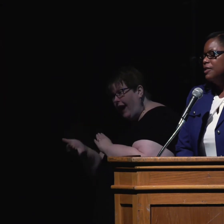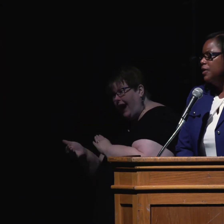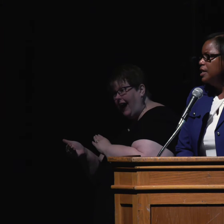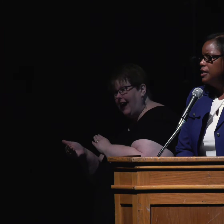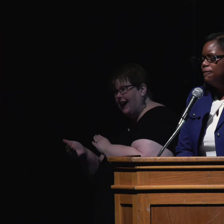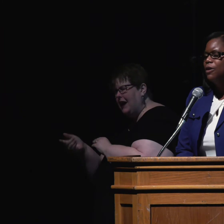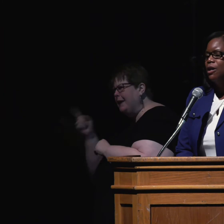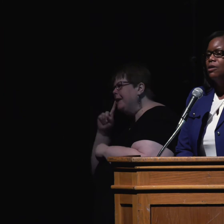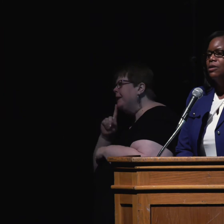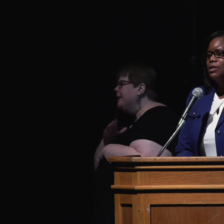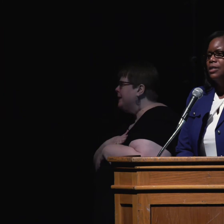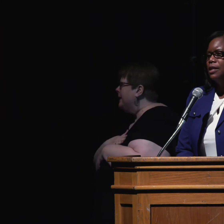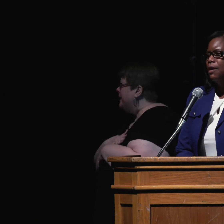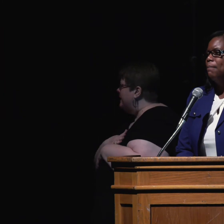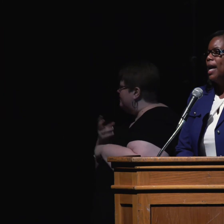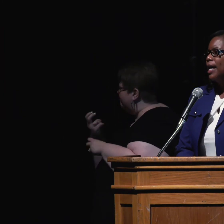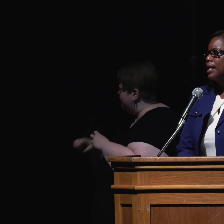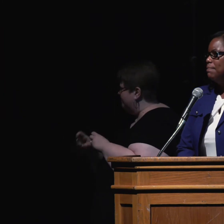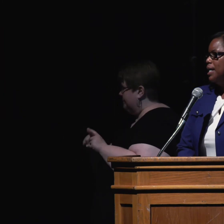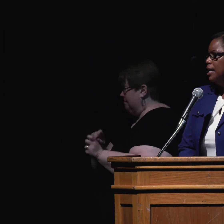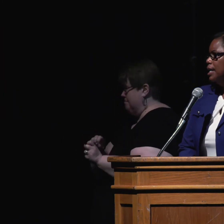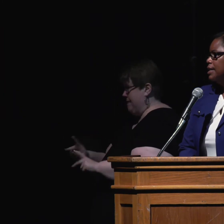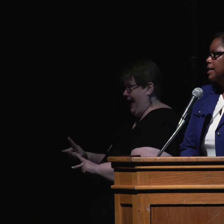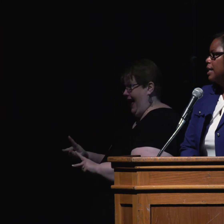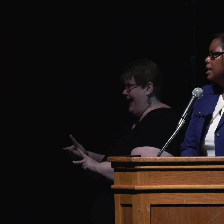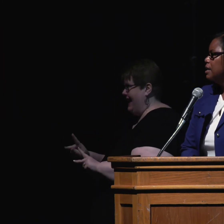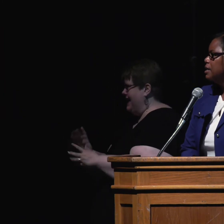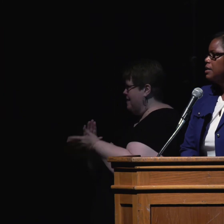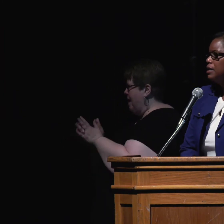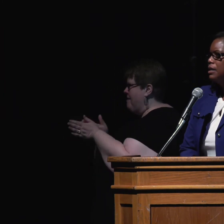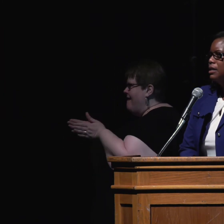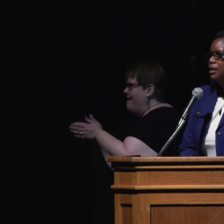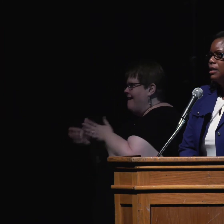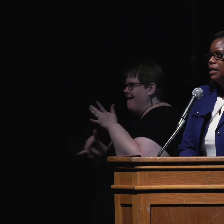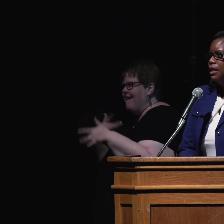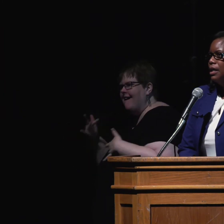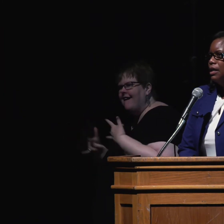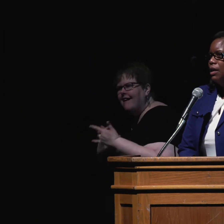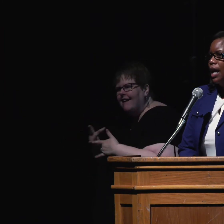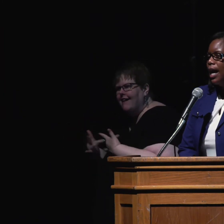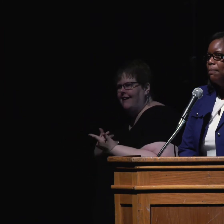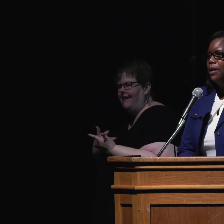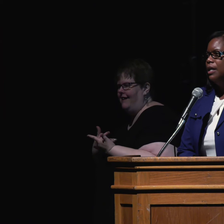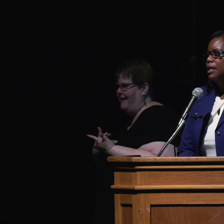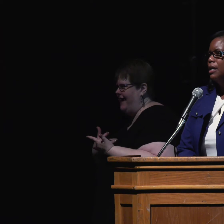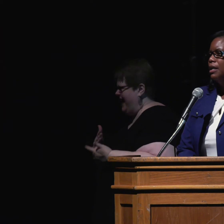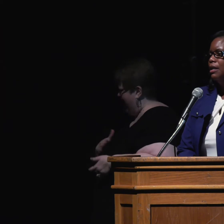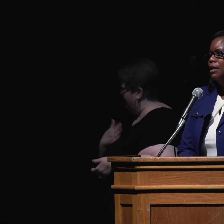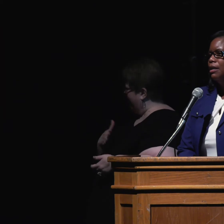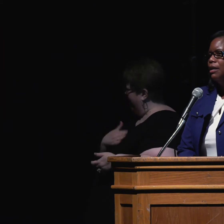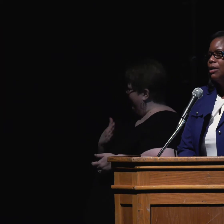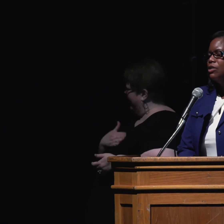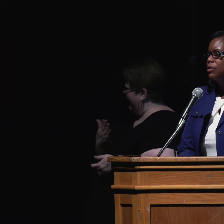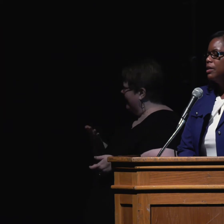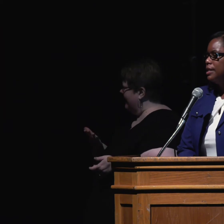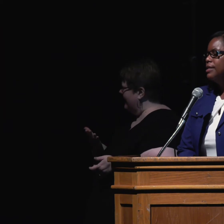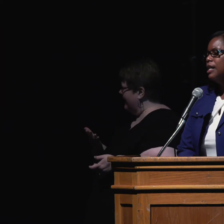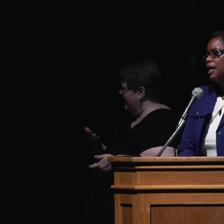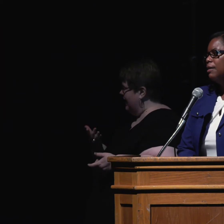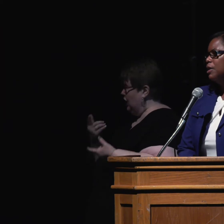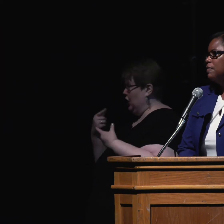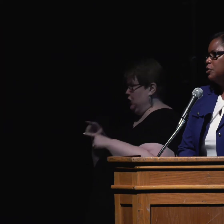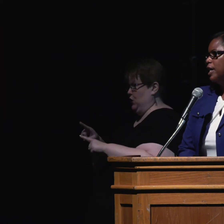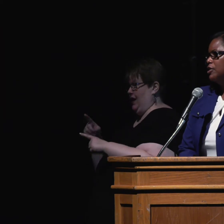I thought, it's very difficult to come back and be excited, happy, during